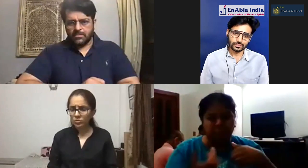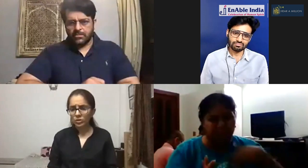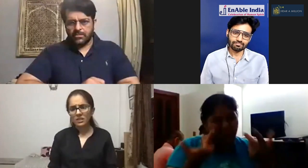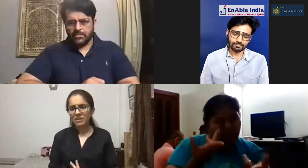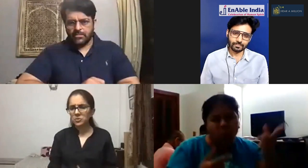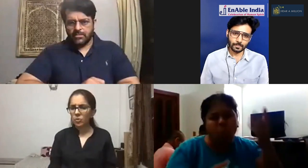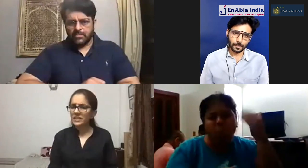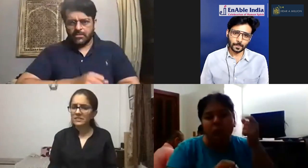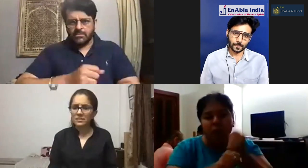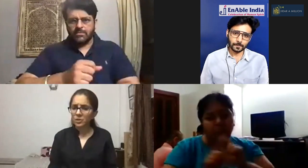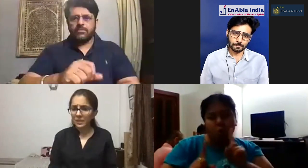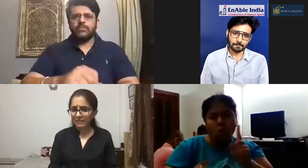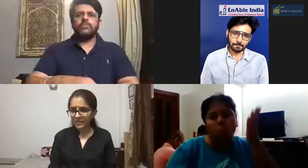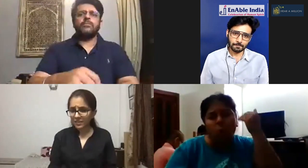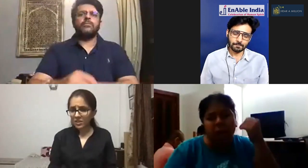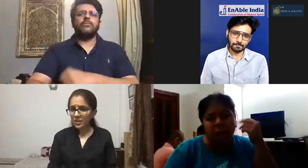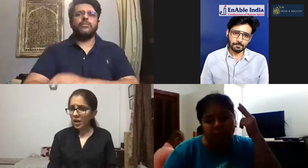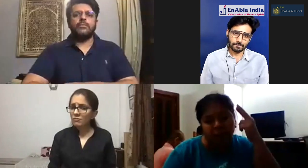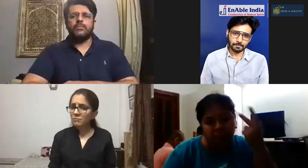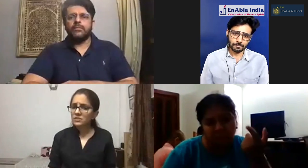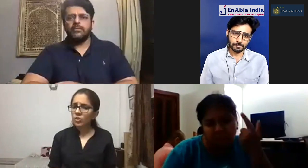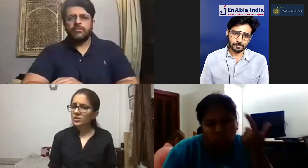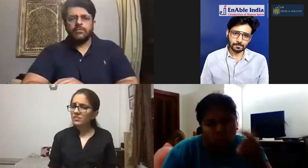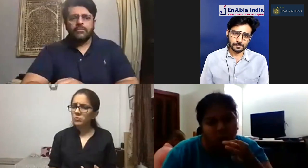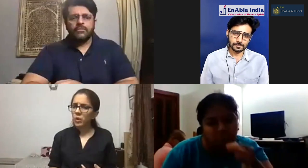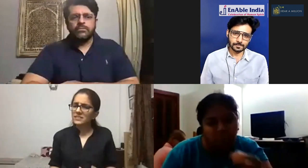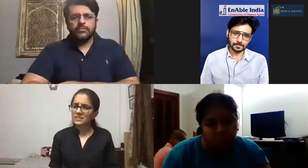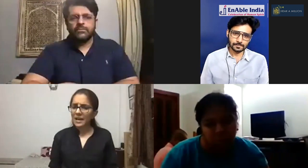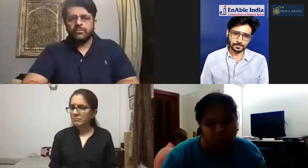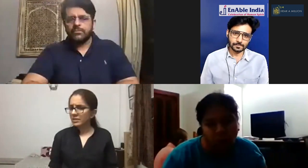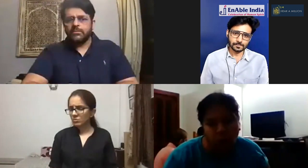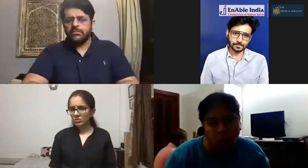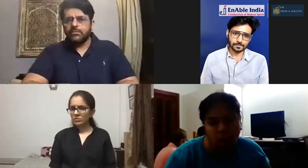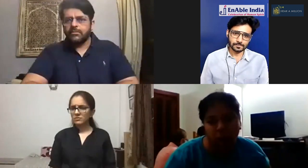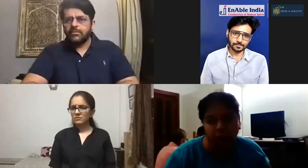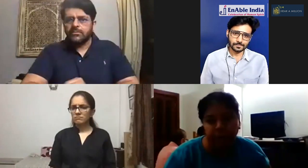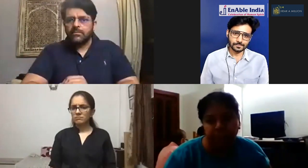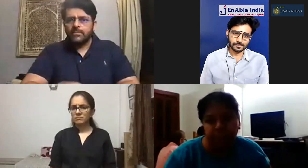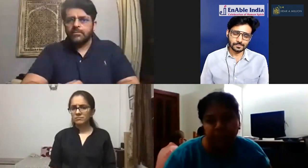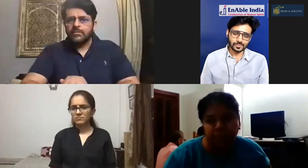dose. You yourself have to go and get it from private. Now government is not giving. Why is this happening? I want to know.